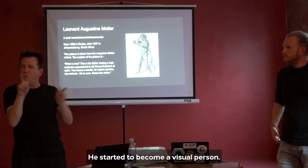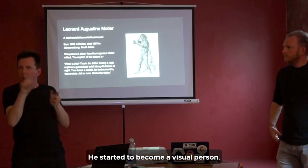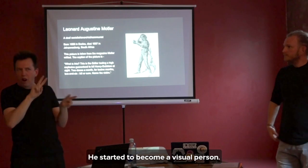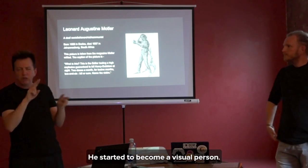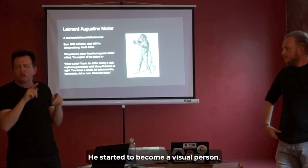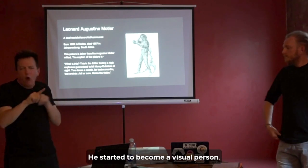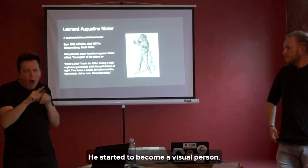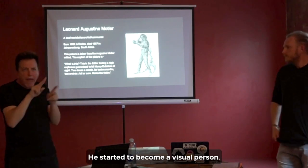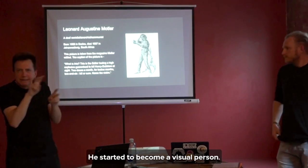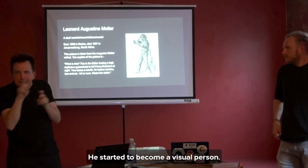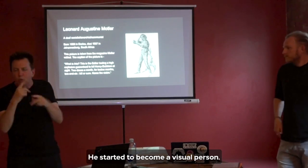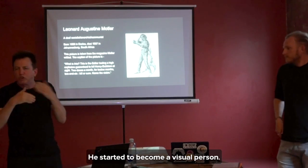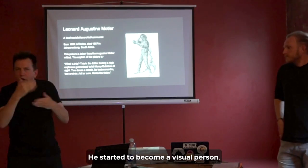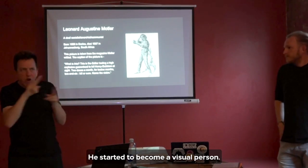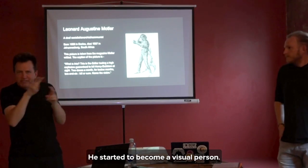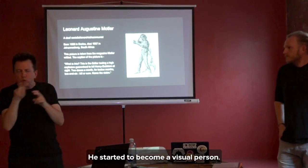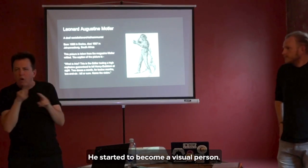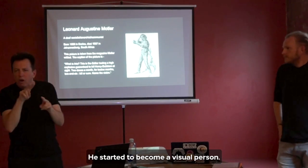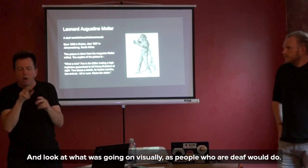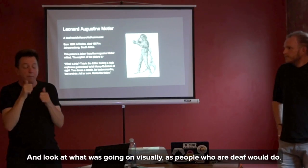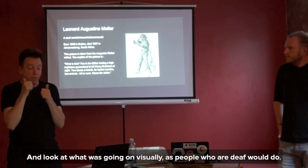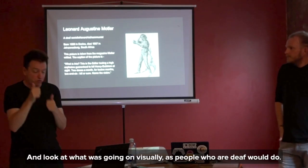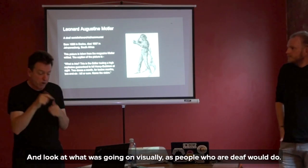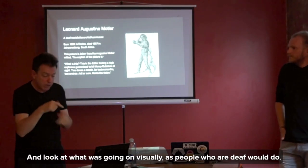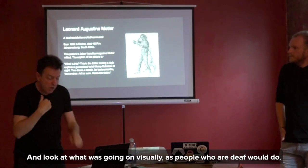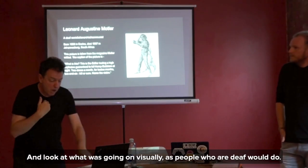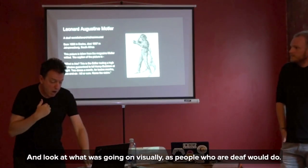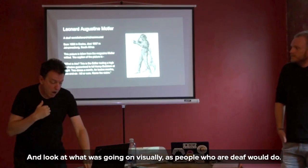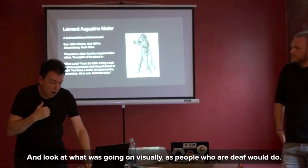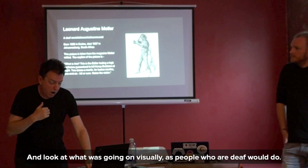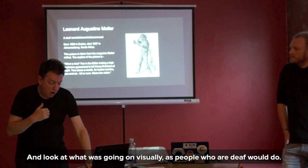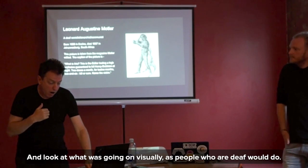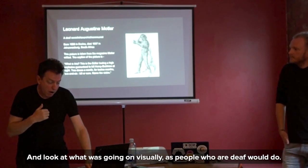He started to become a visual person and look at what was going on visually, as people who are deaf and do.